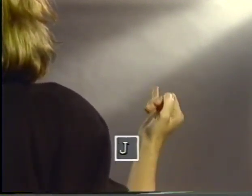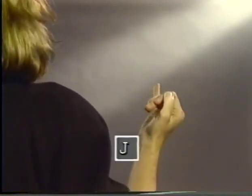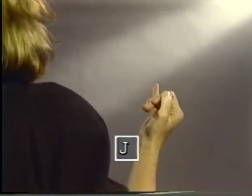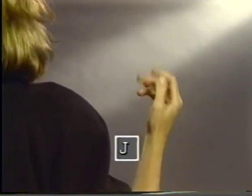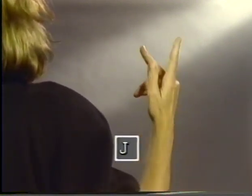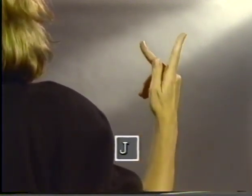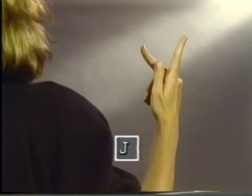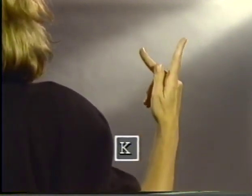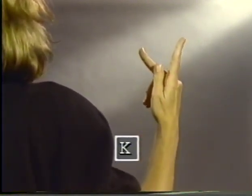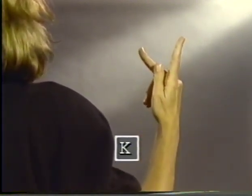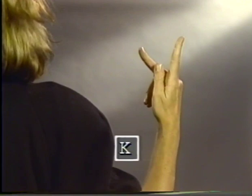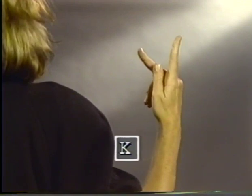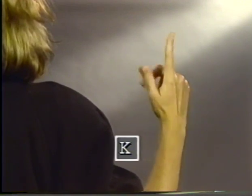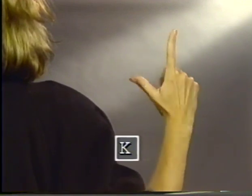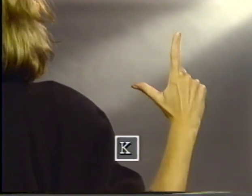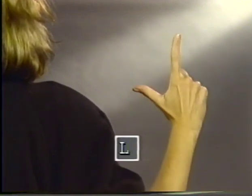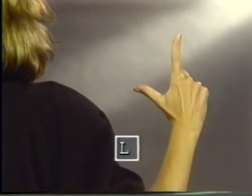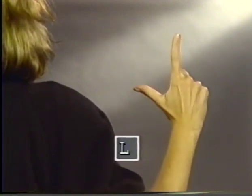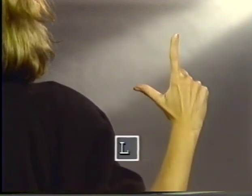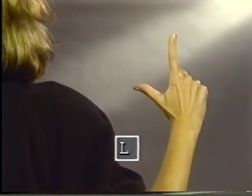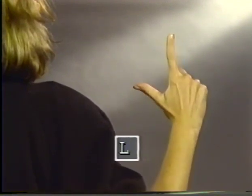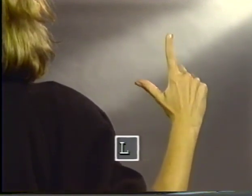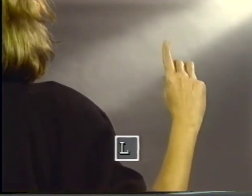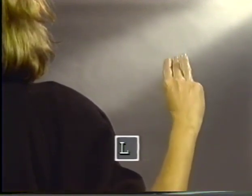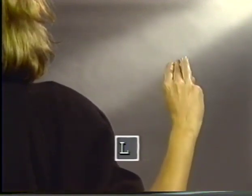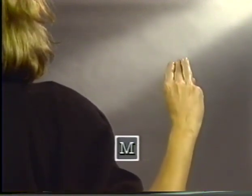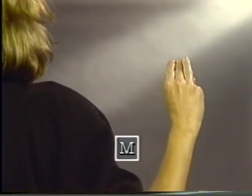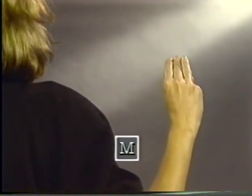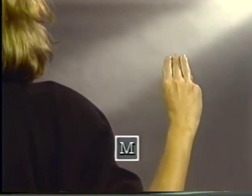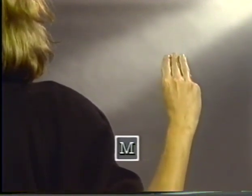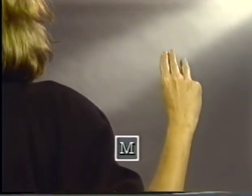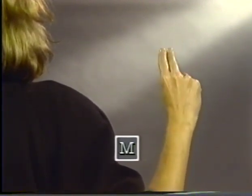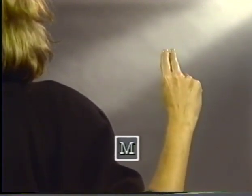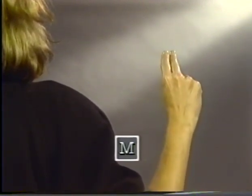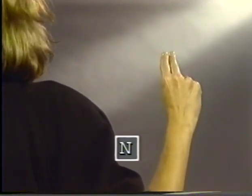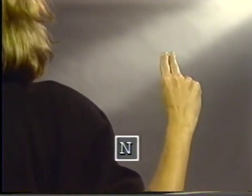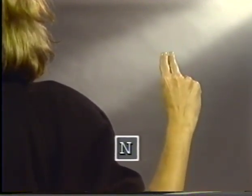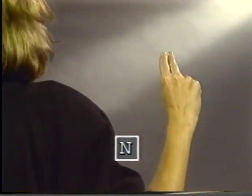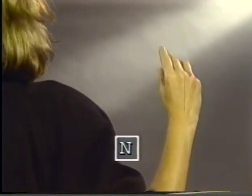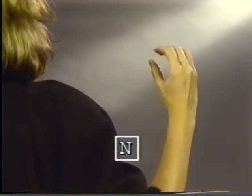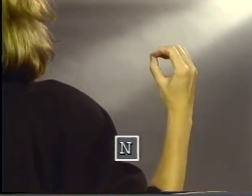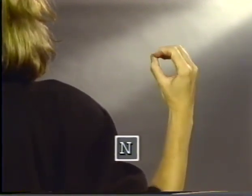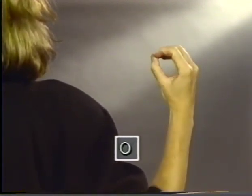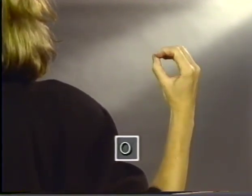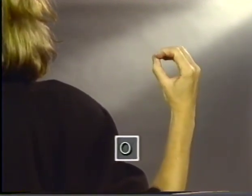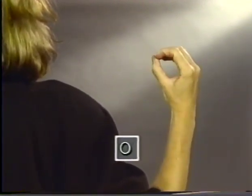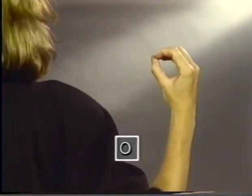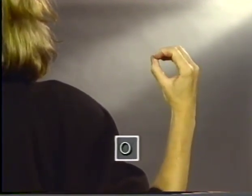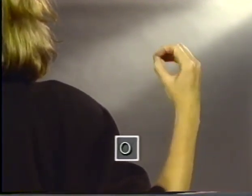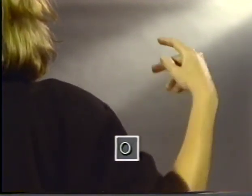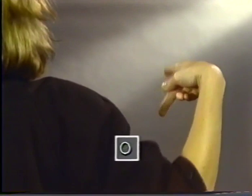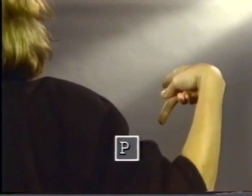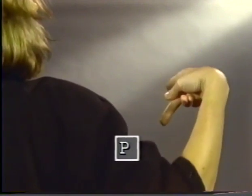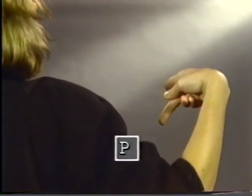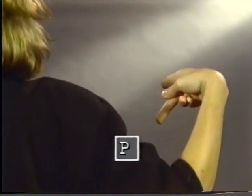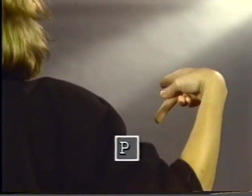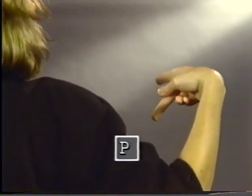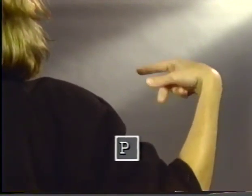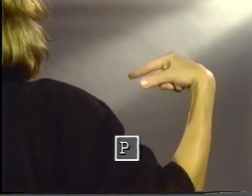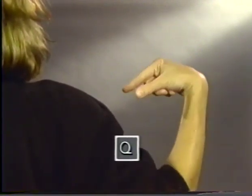shapes. And second, fingerspelling is used to supplement signs when there isn't a sign or you don't know the sign,